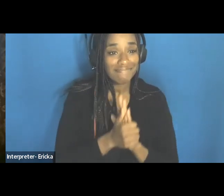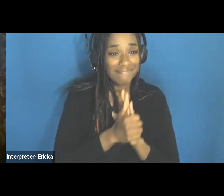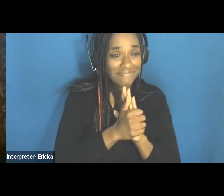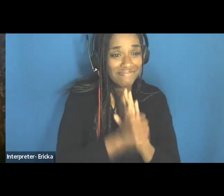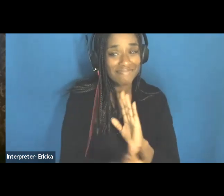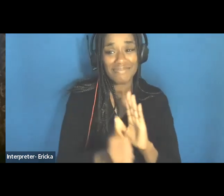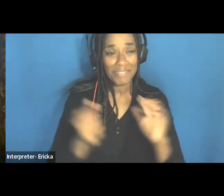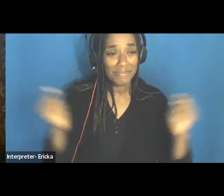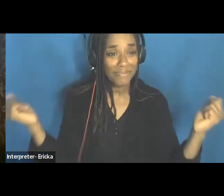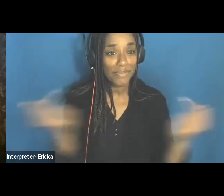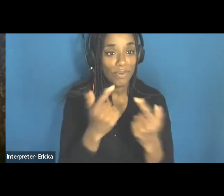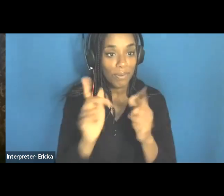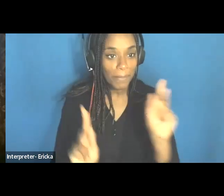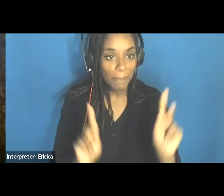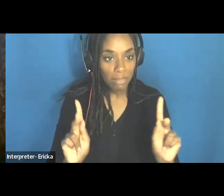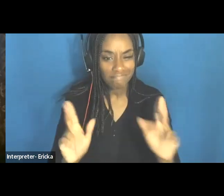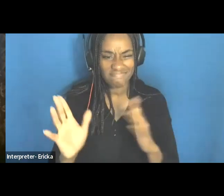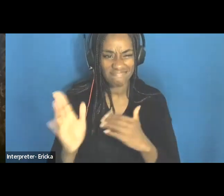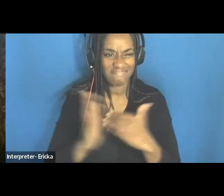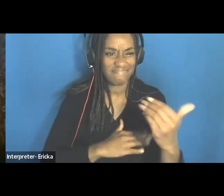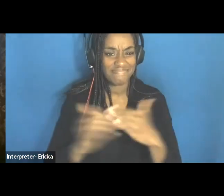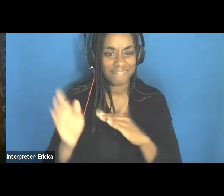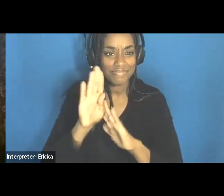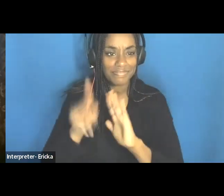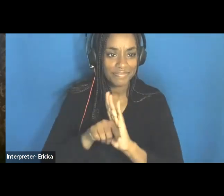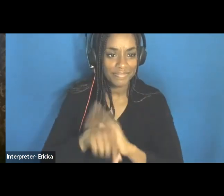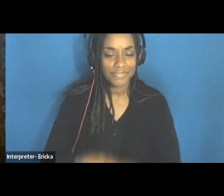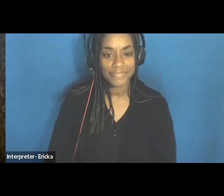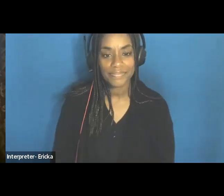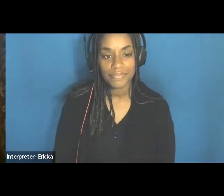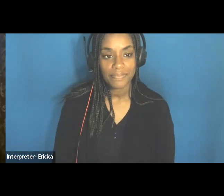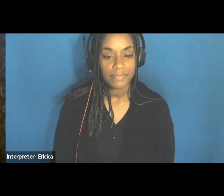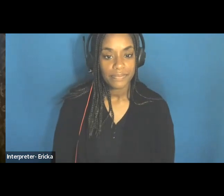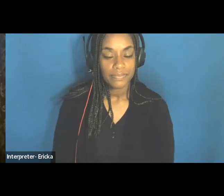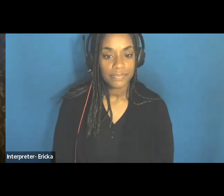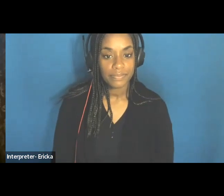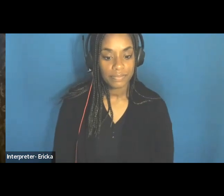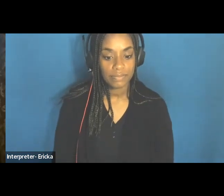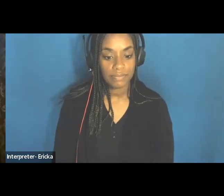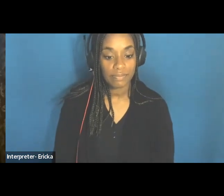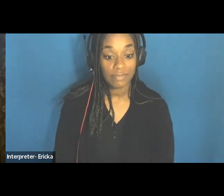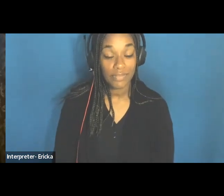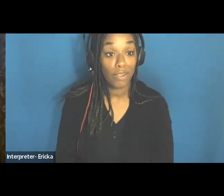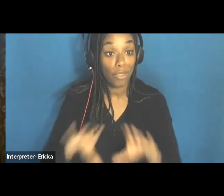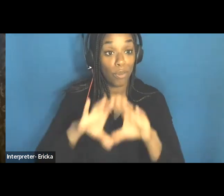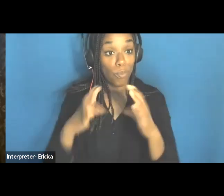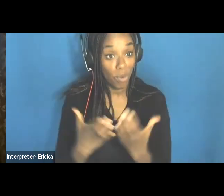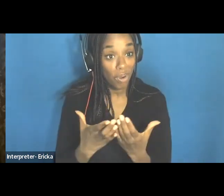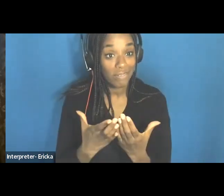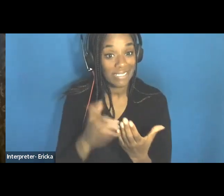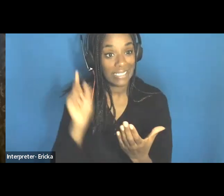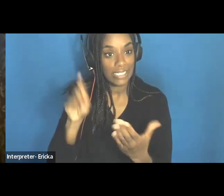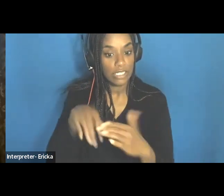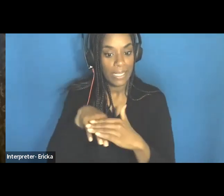all people have, regardless of background. And in making a world that is accessible, from the laws